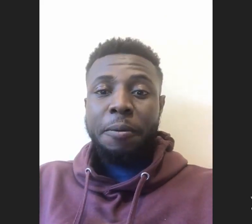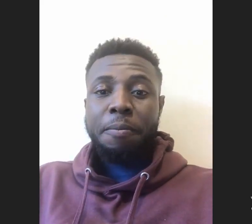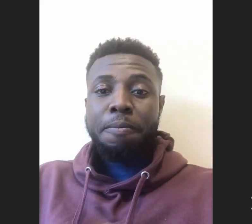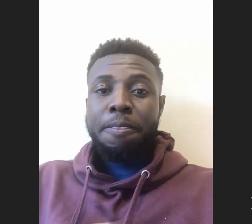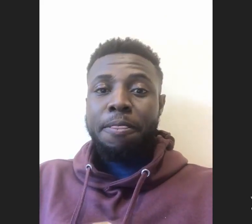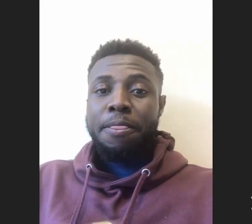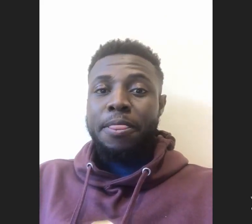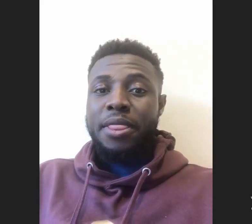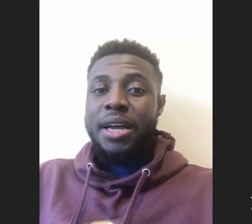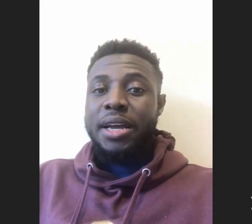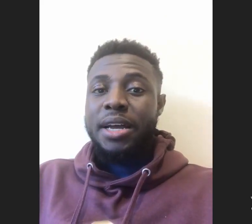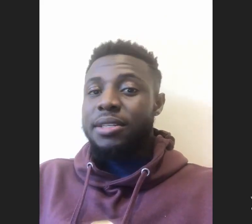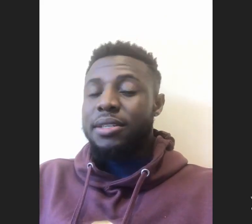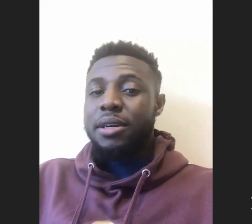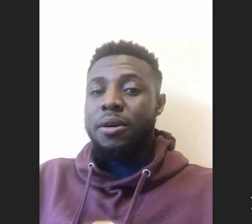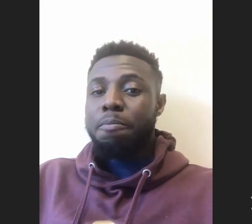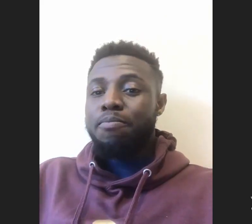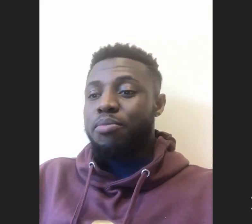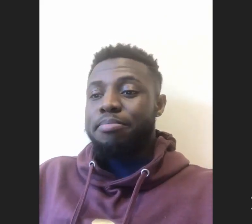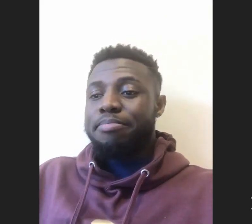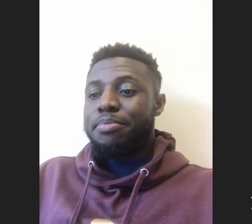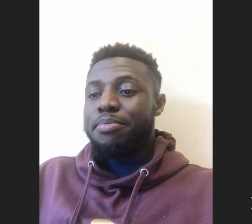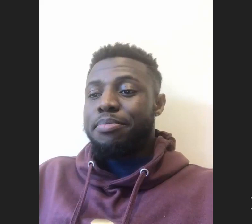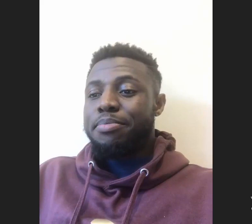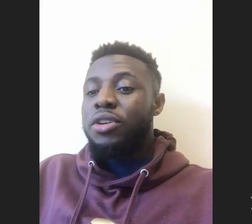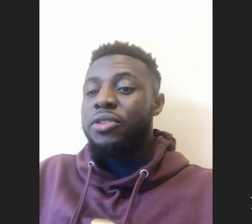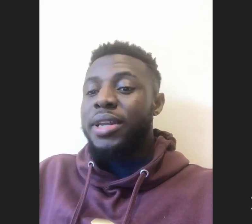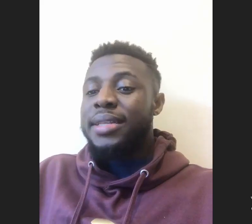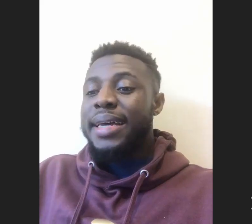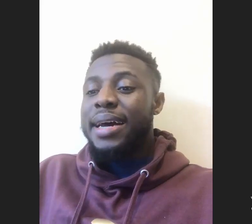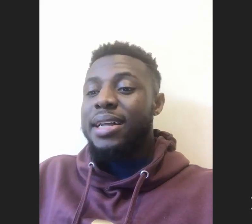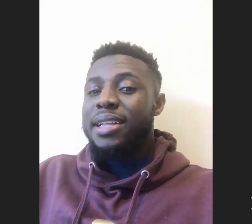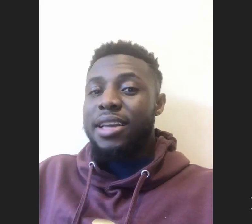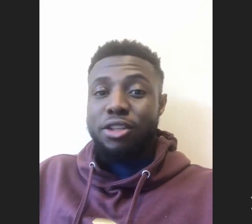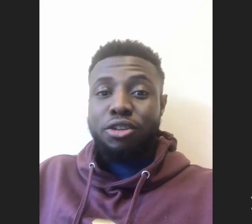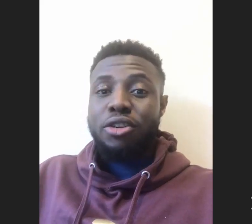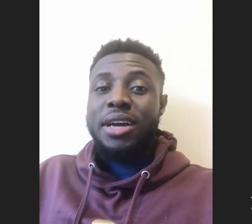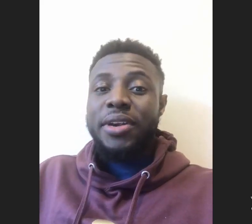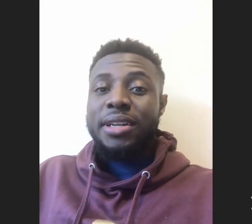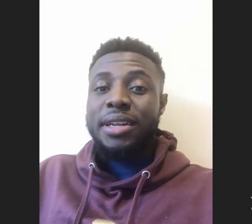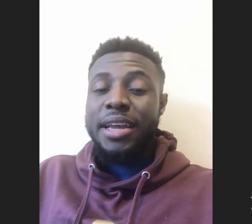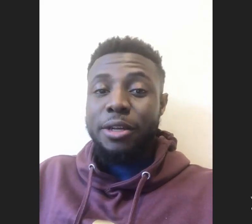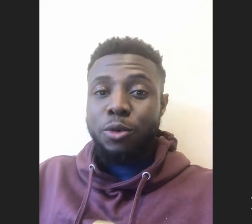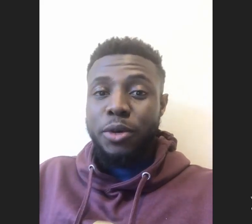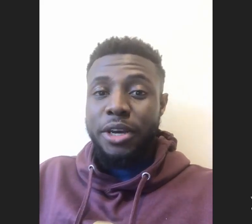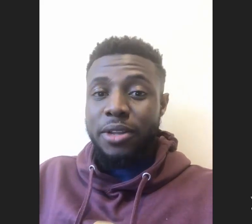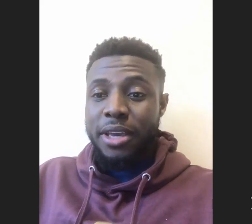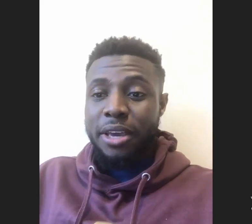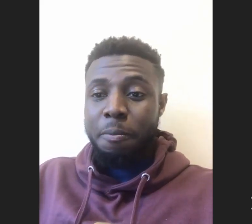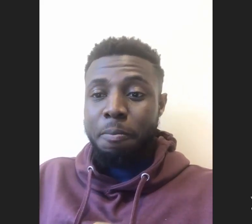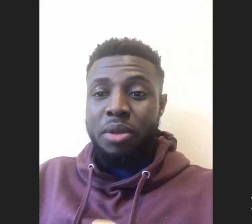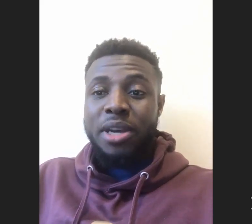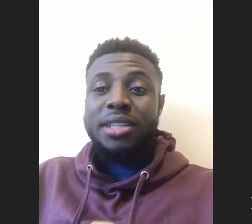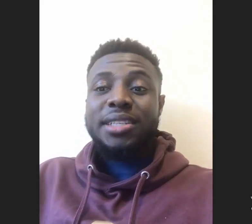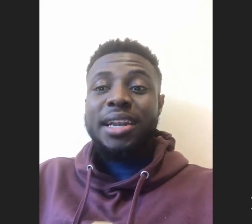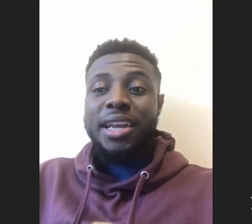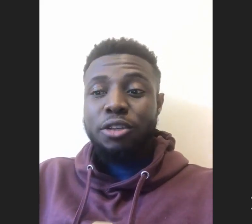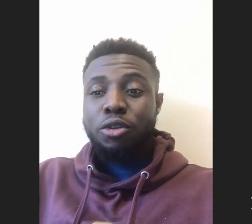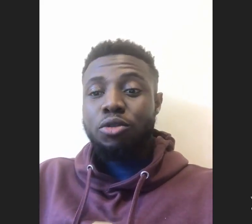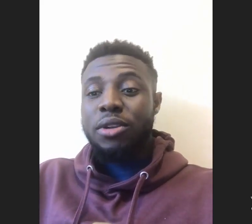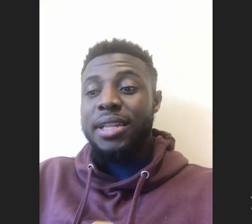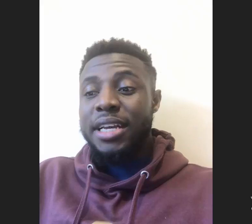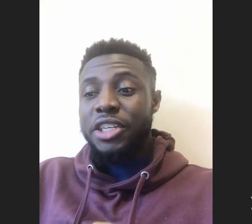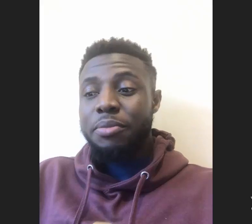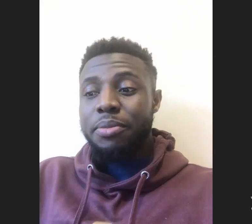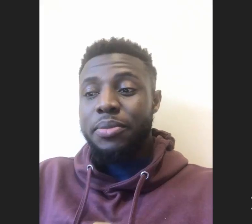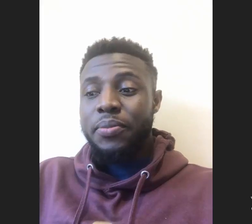Academy. That's one of the trainings I had. It's not directly linked to healthcare, but it's linked